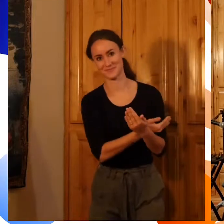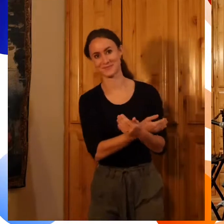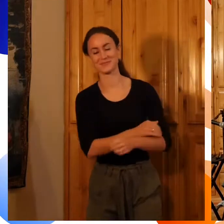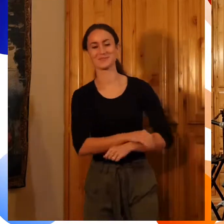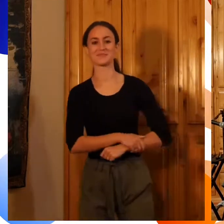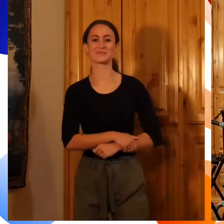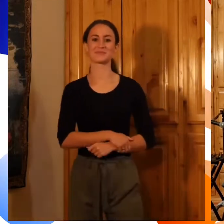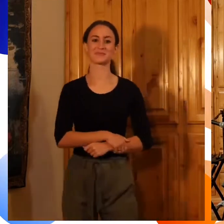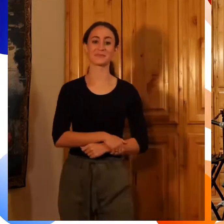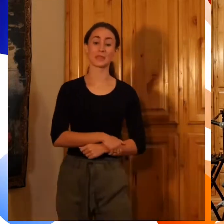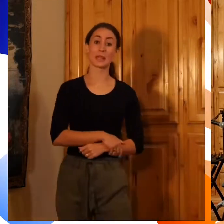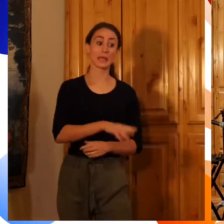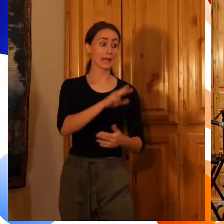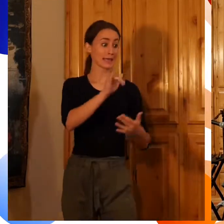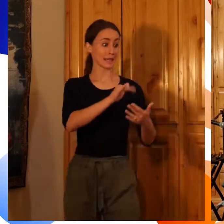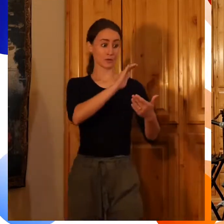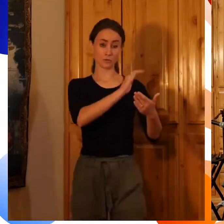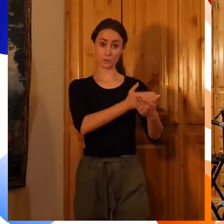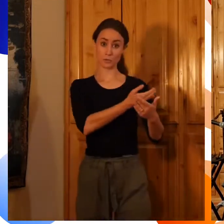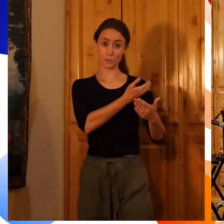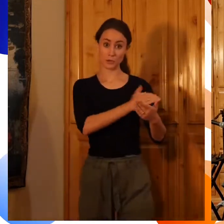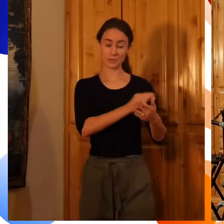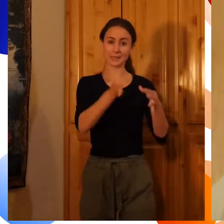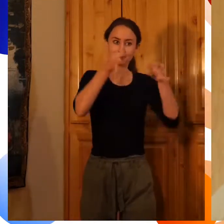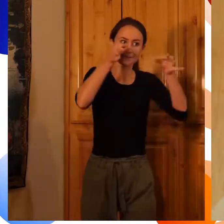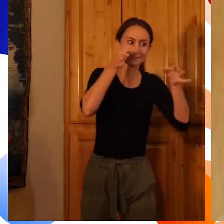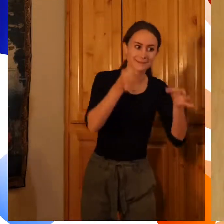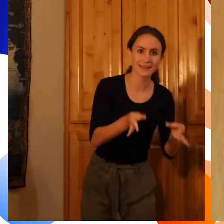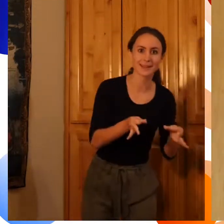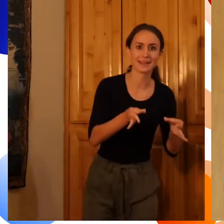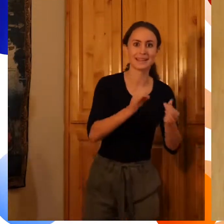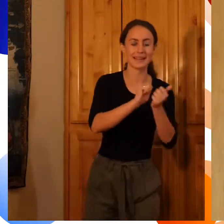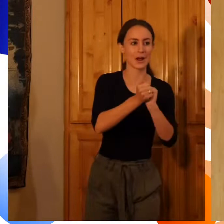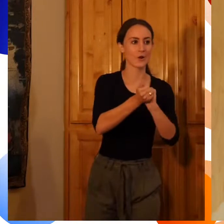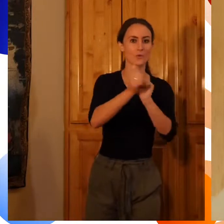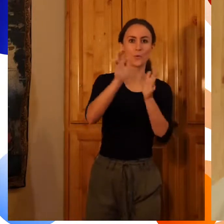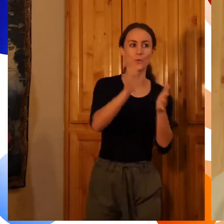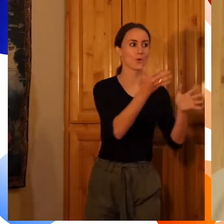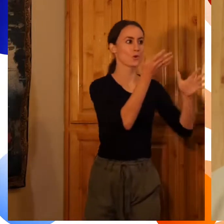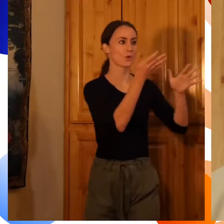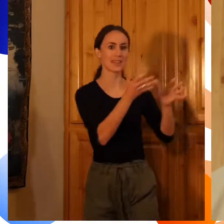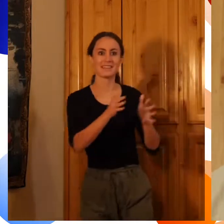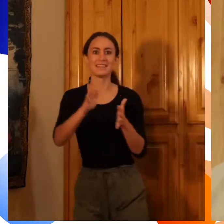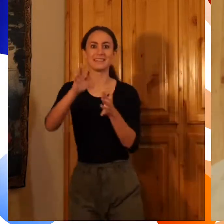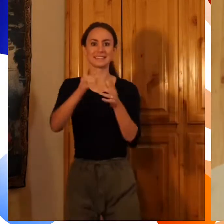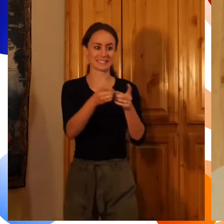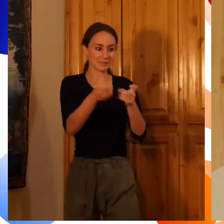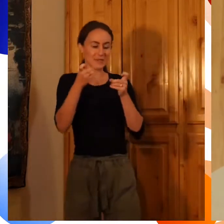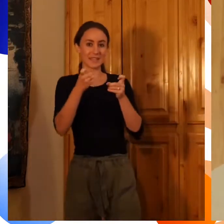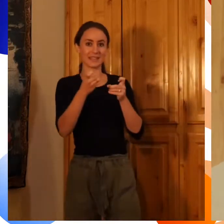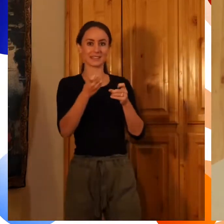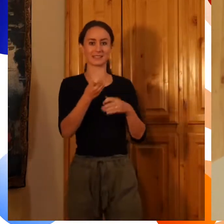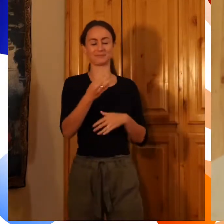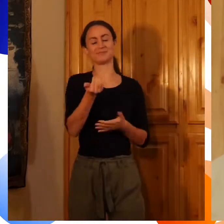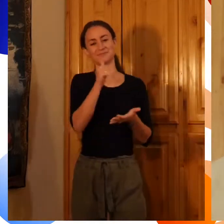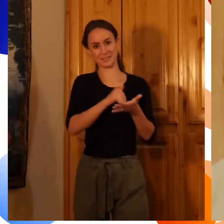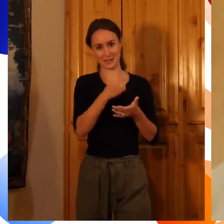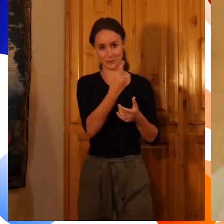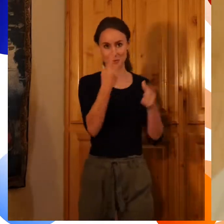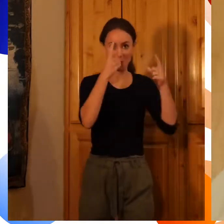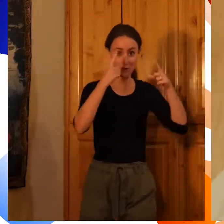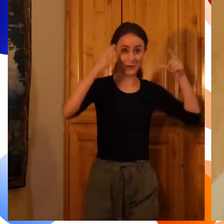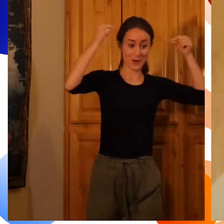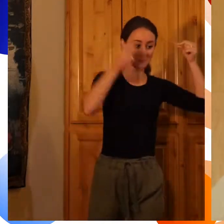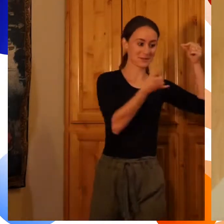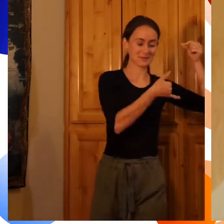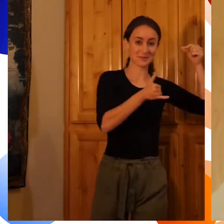tempo of the tune governed how the wind would blow. One played a harp, one played a flute to an ancient melody called Ilium